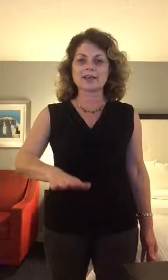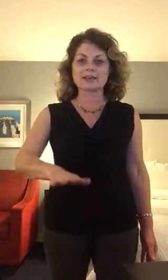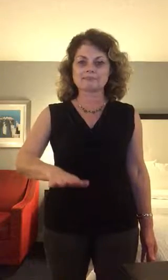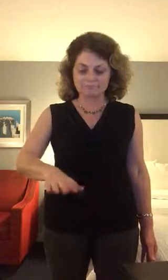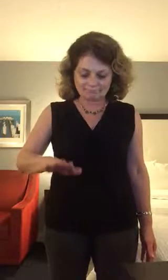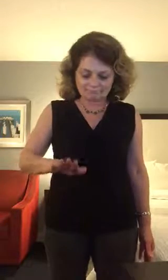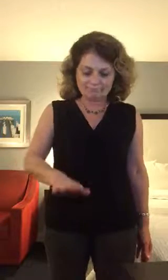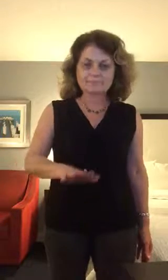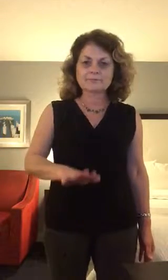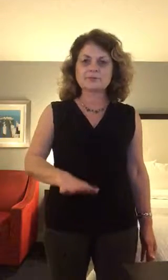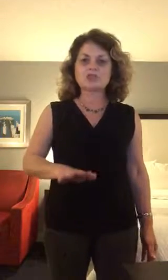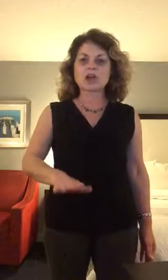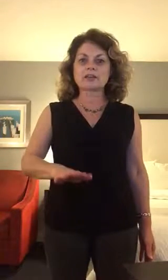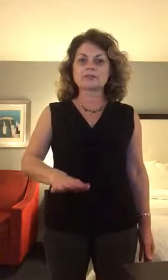head. Child.